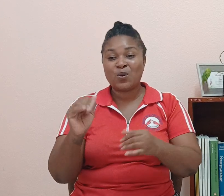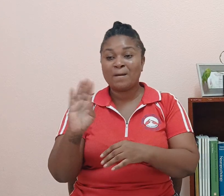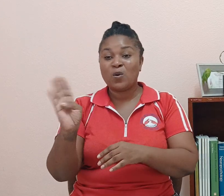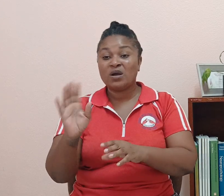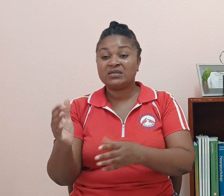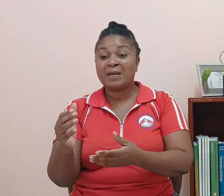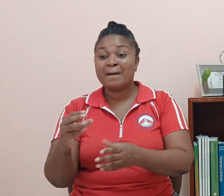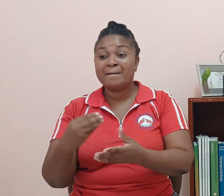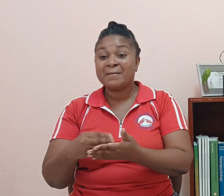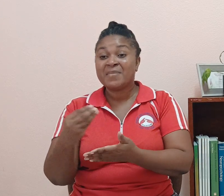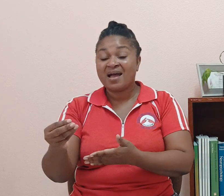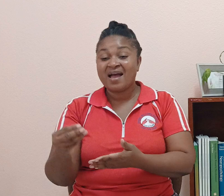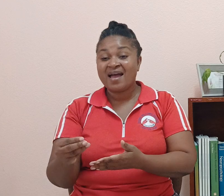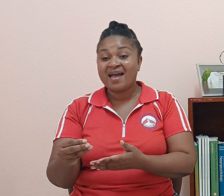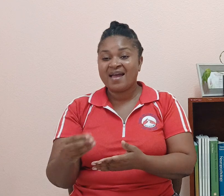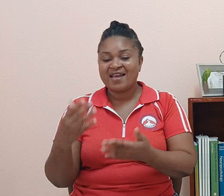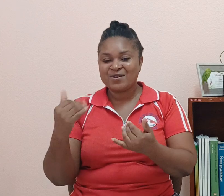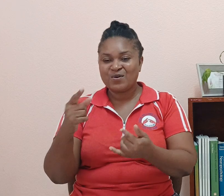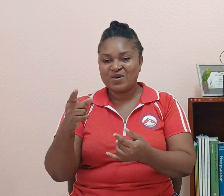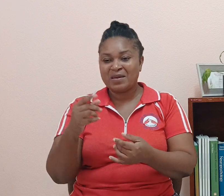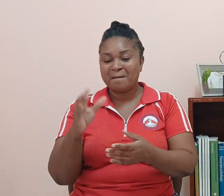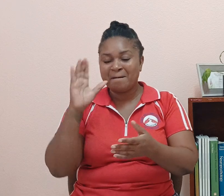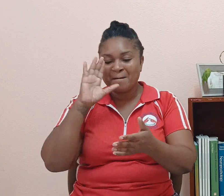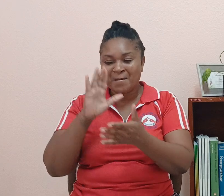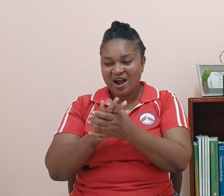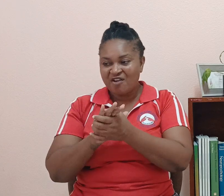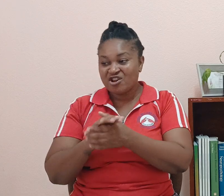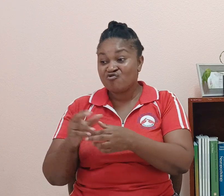Ruth and have a family with her.